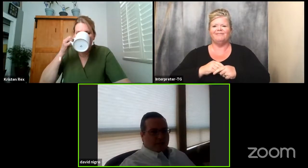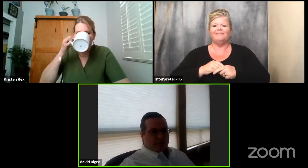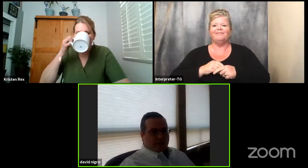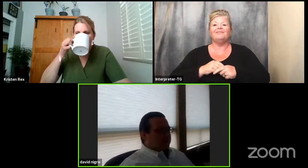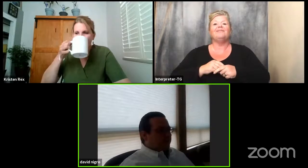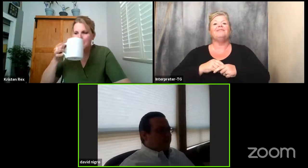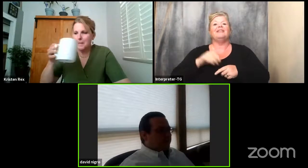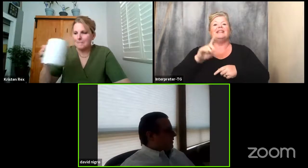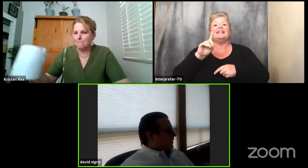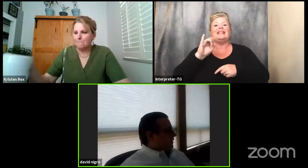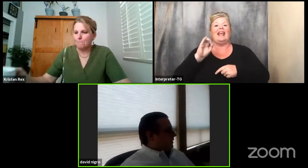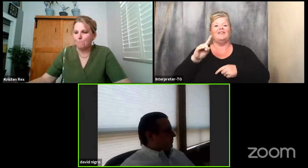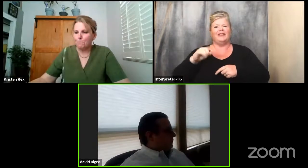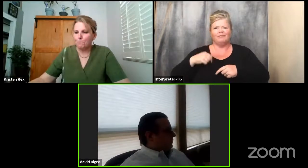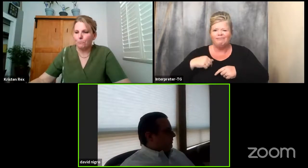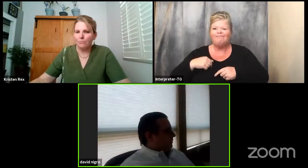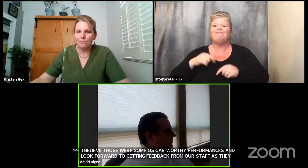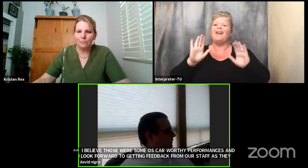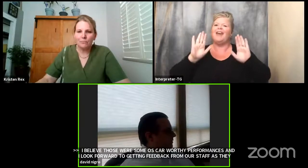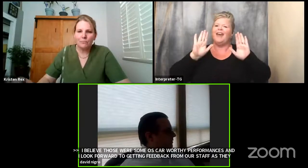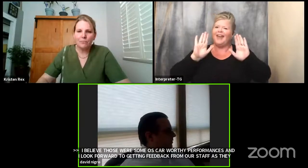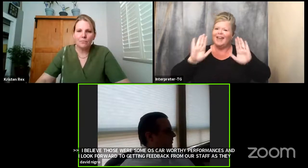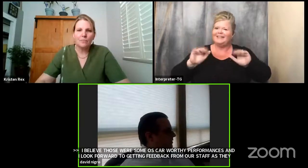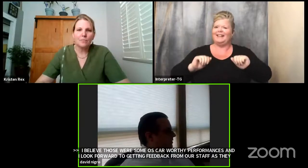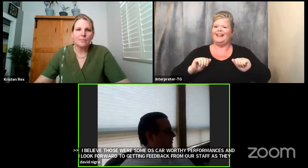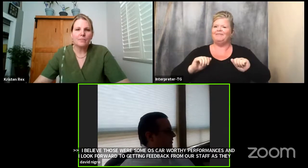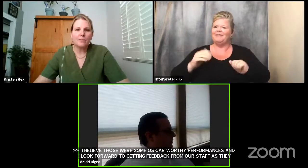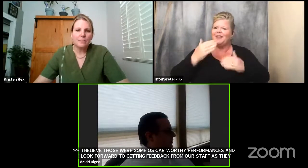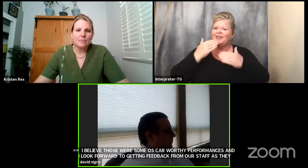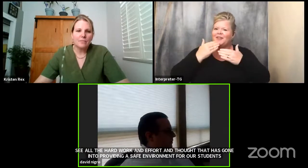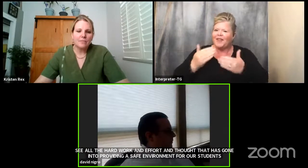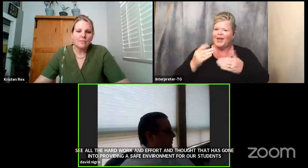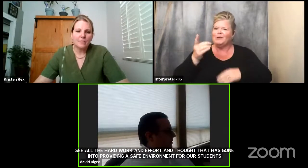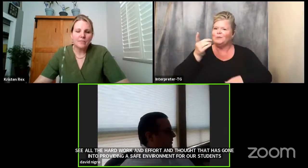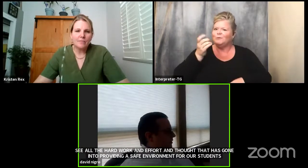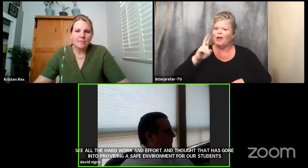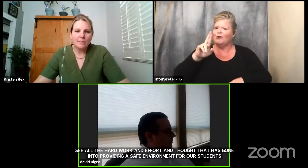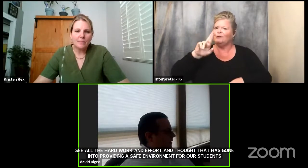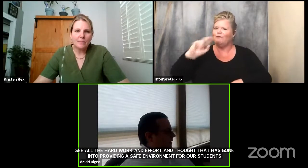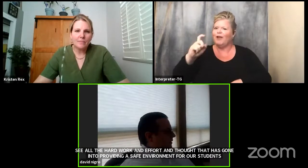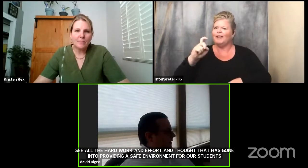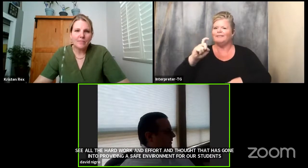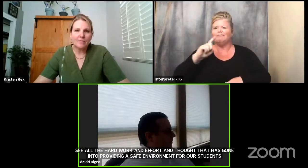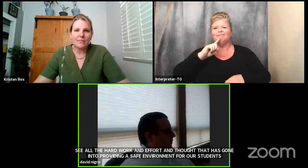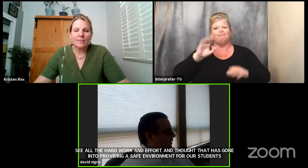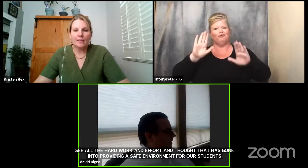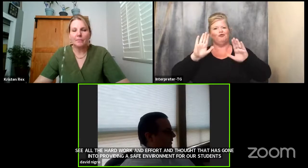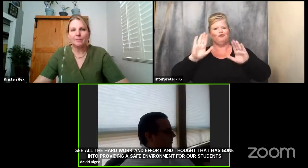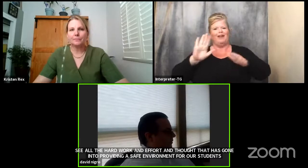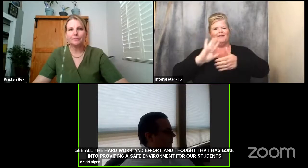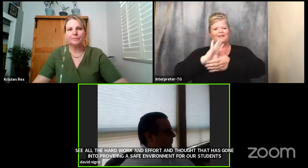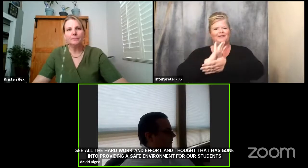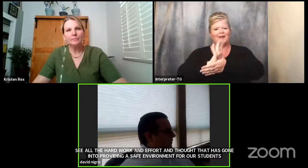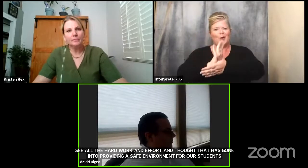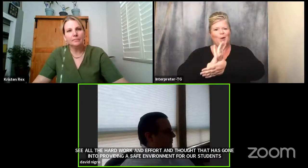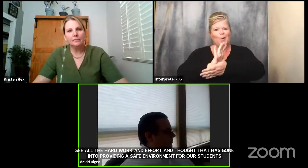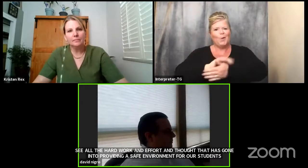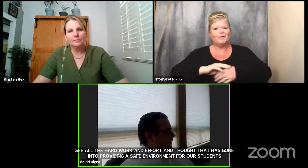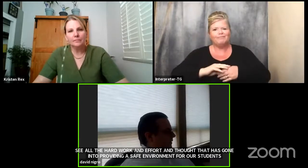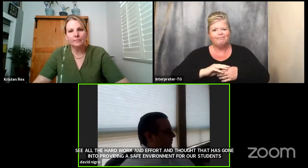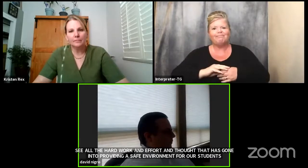Excellent. Thank you, Dr. Rex. That was a great video. And I know we